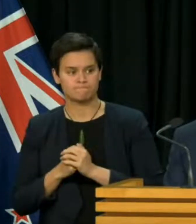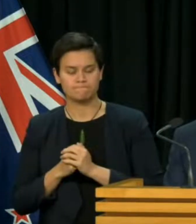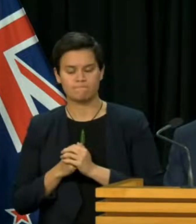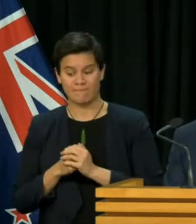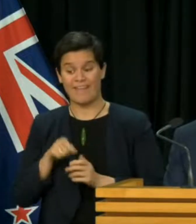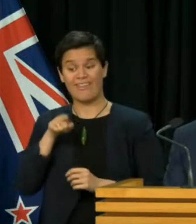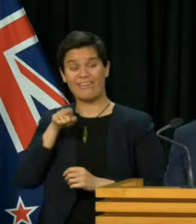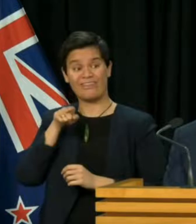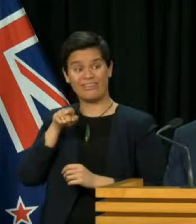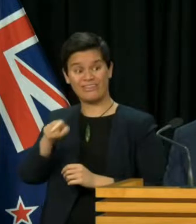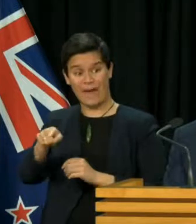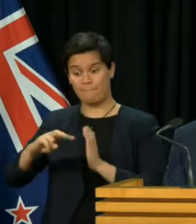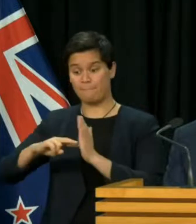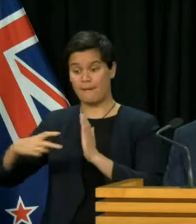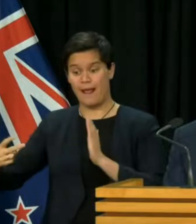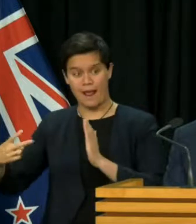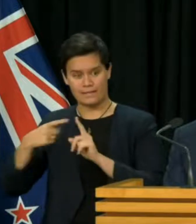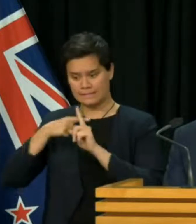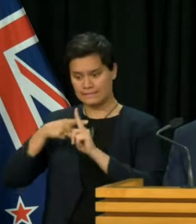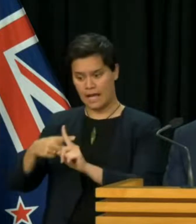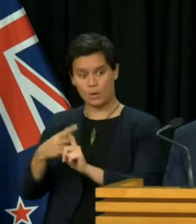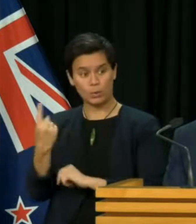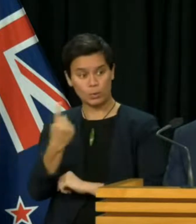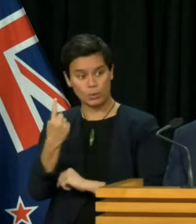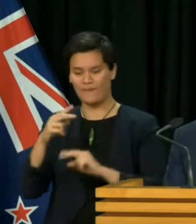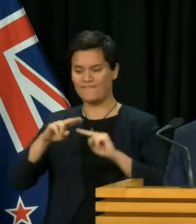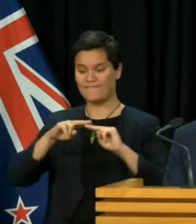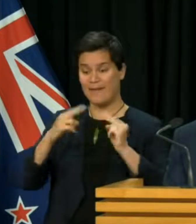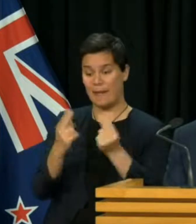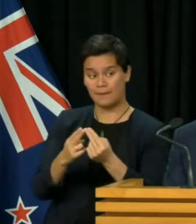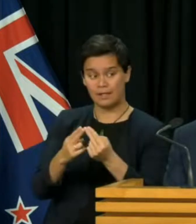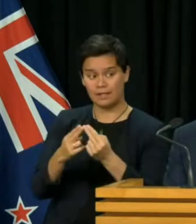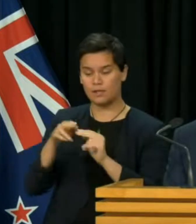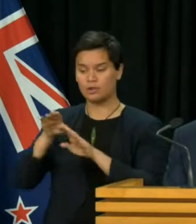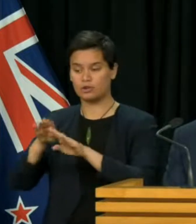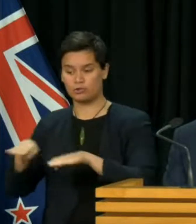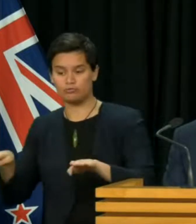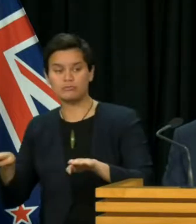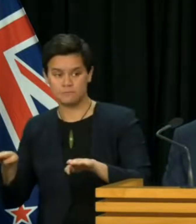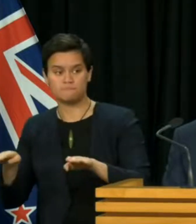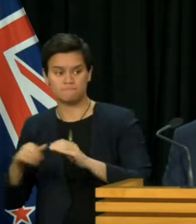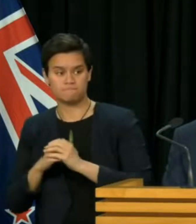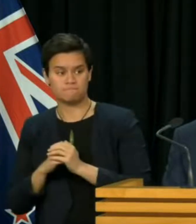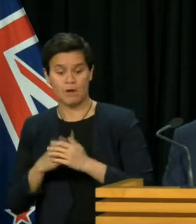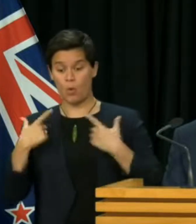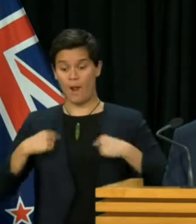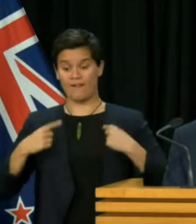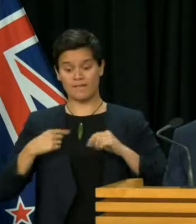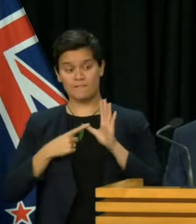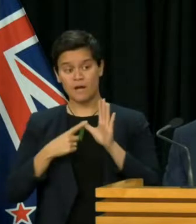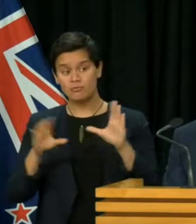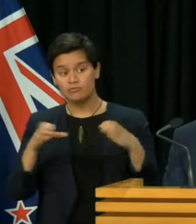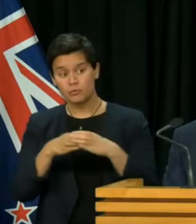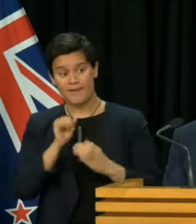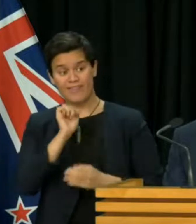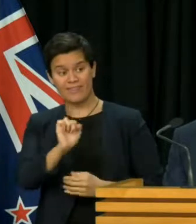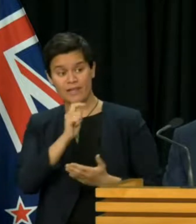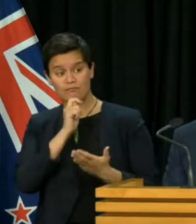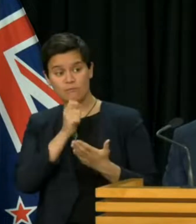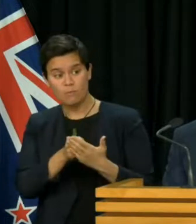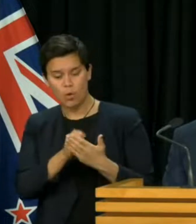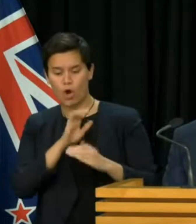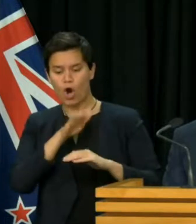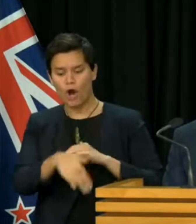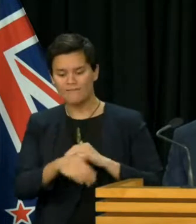directly targeted at families and children. Some of the WEAG report, yes, has been about increasing general